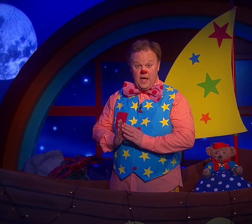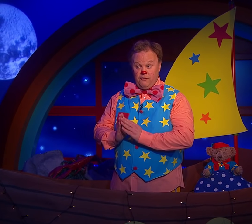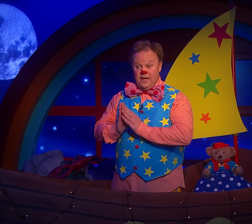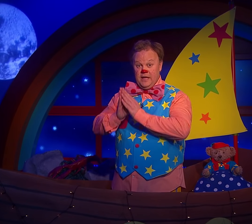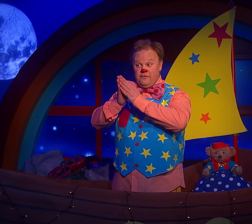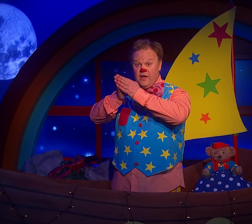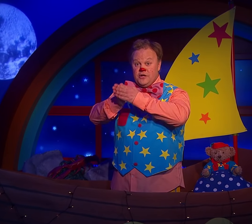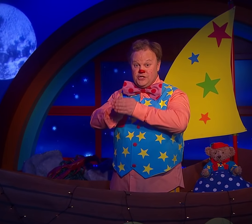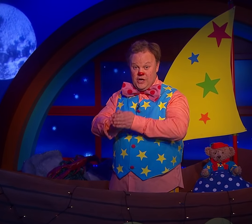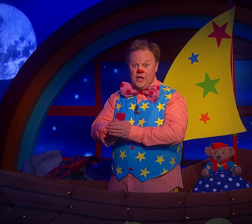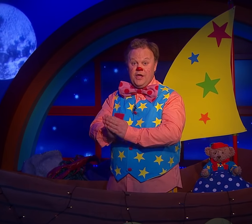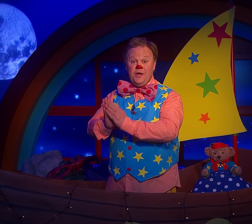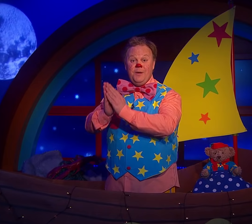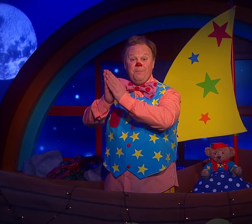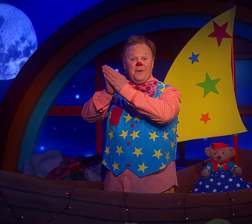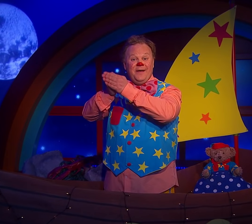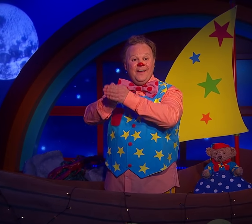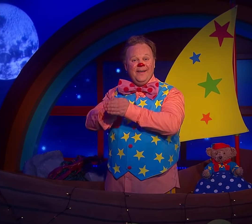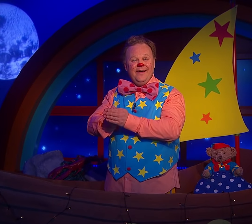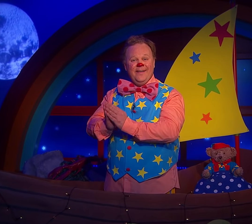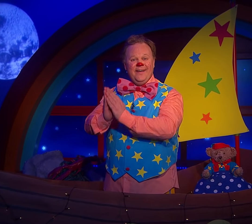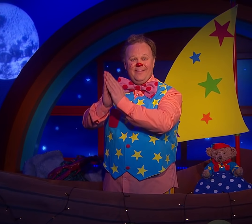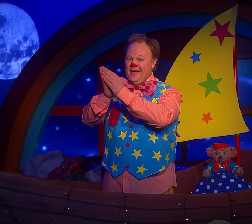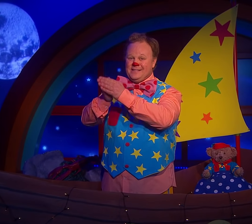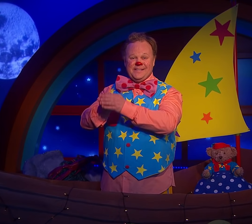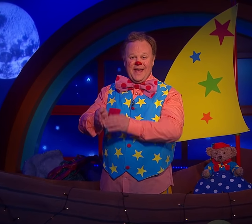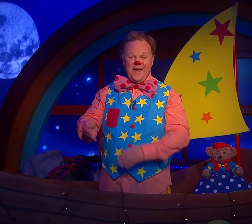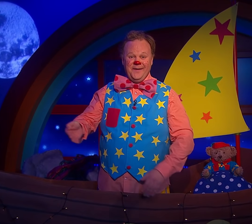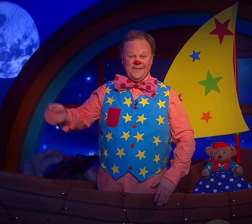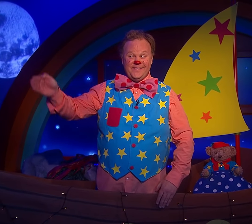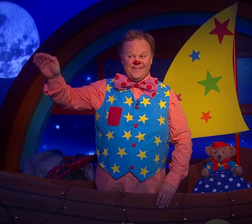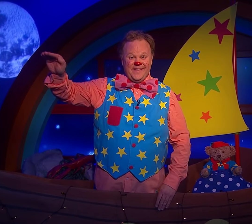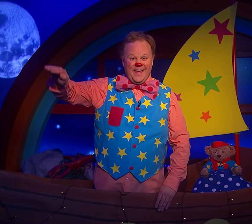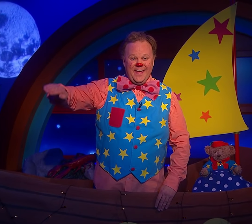There is a ship that sails the sea.